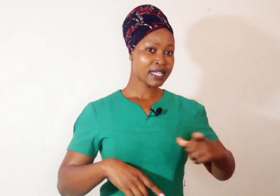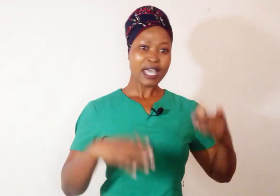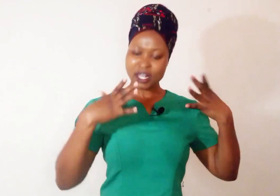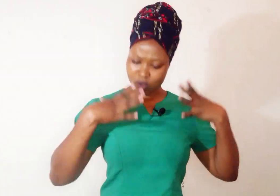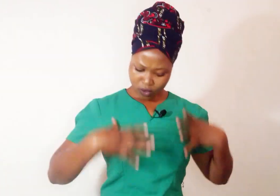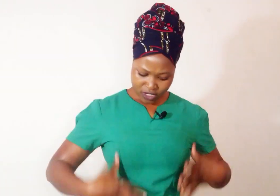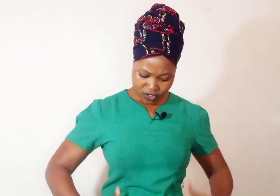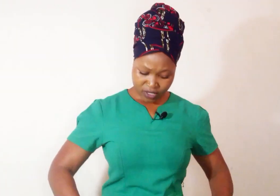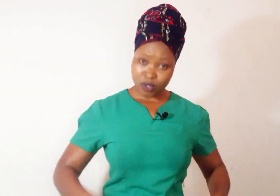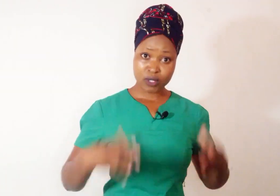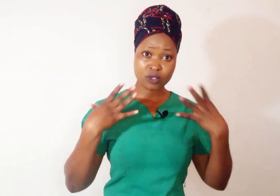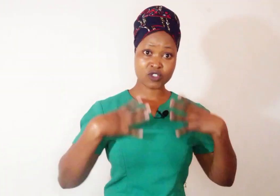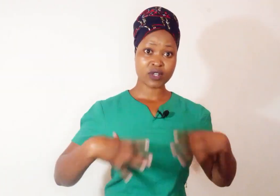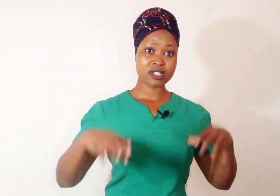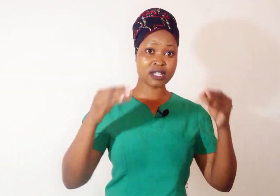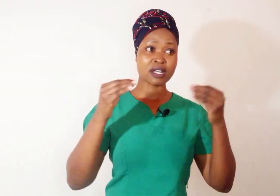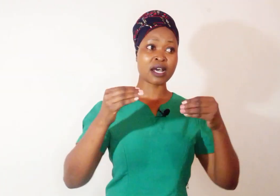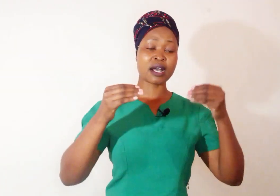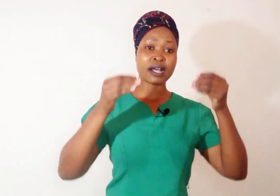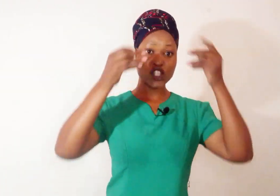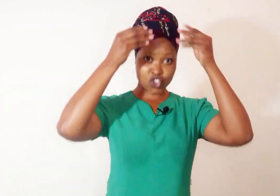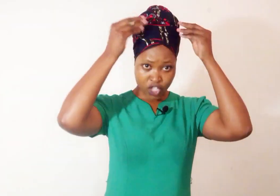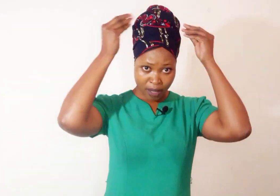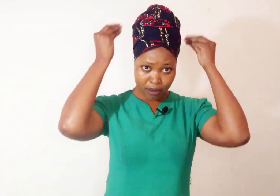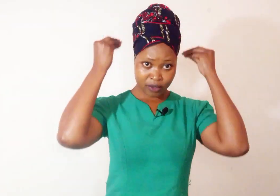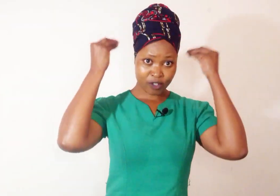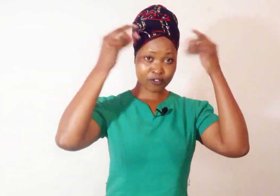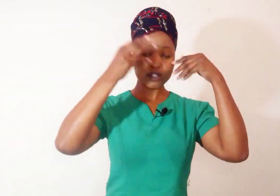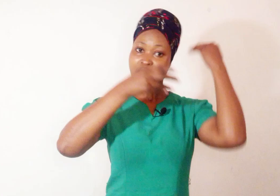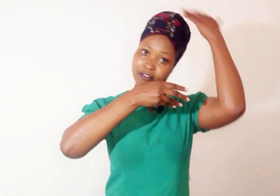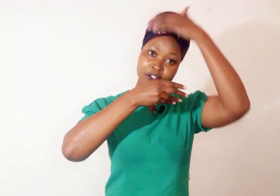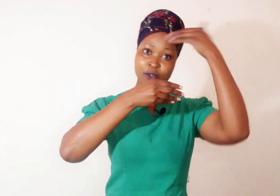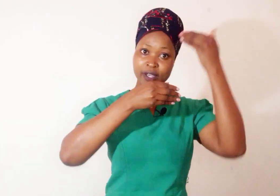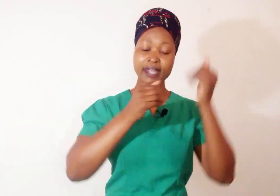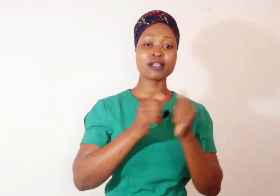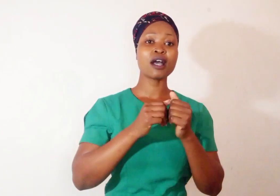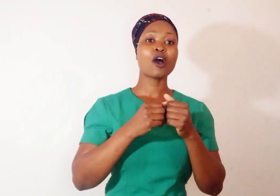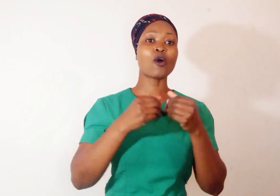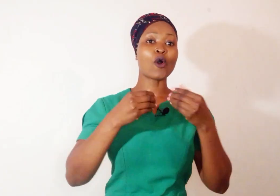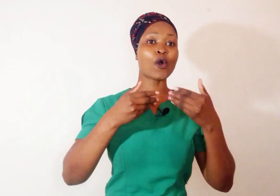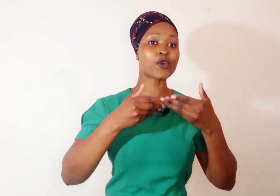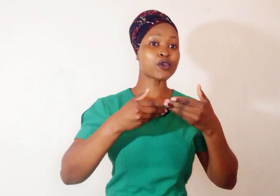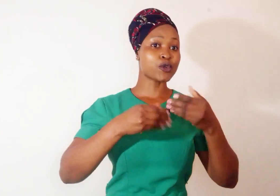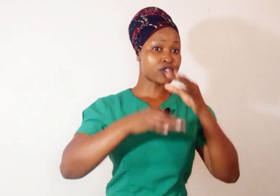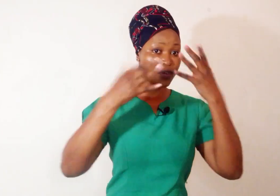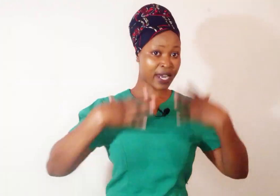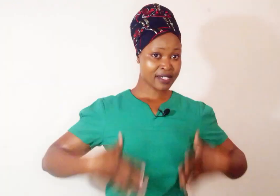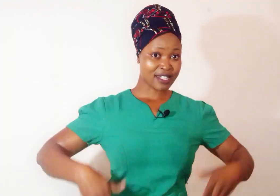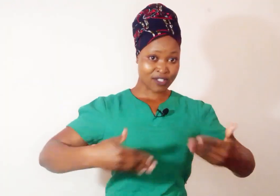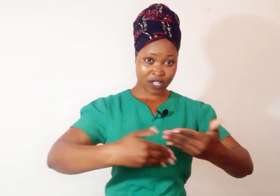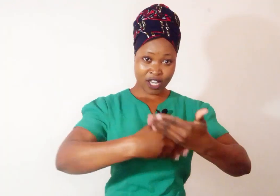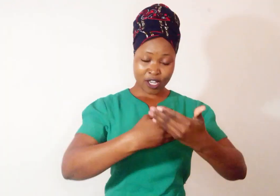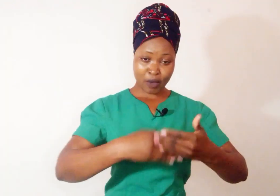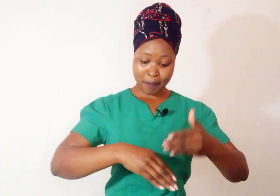and you are not dressed in a hijab, you have not covered your head, or your dress is a